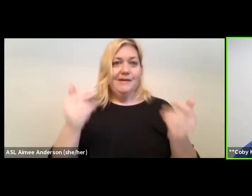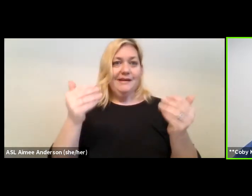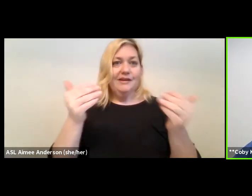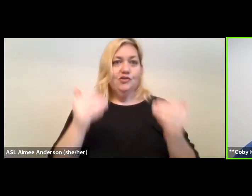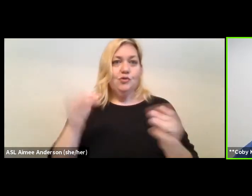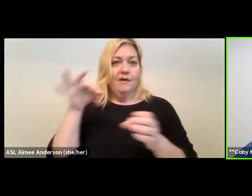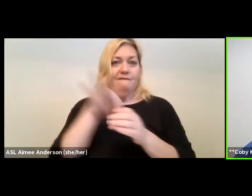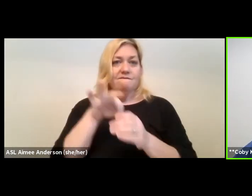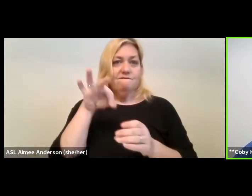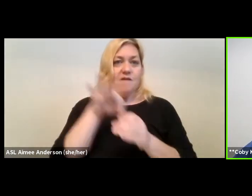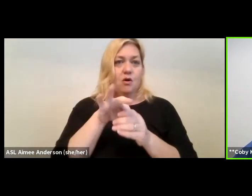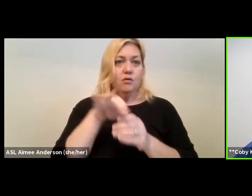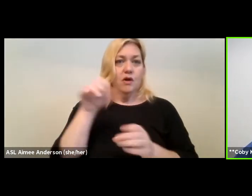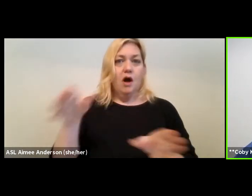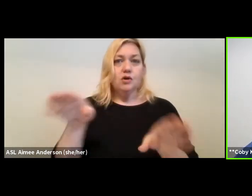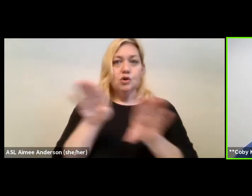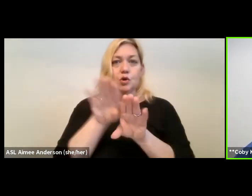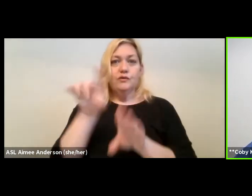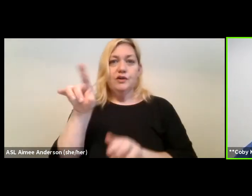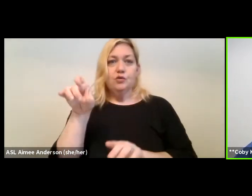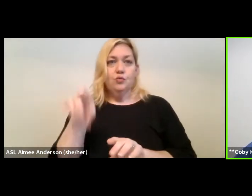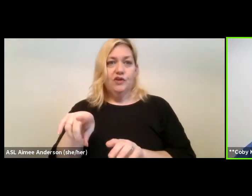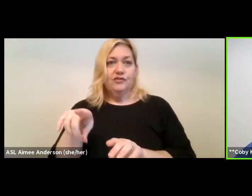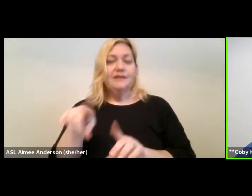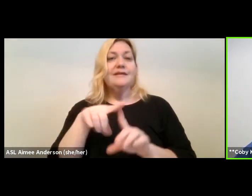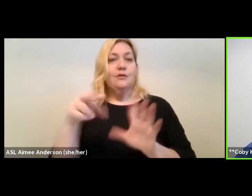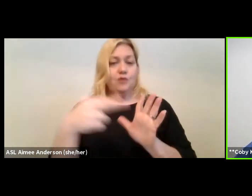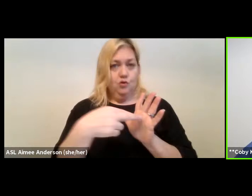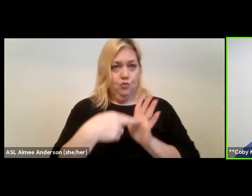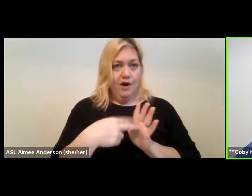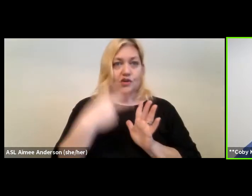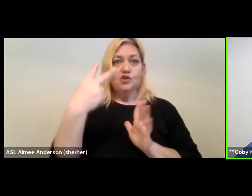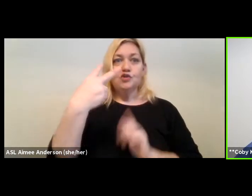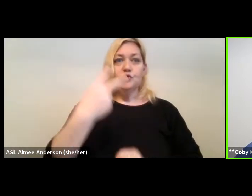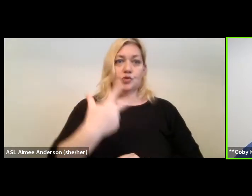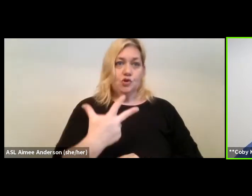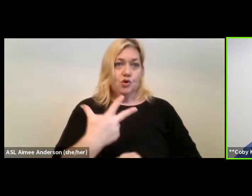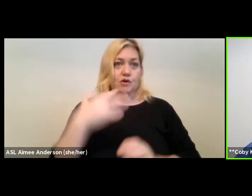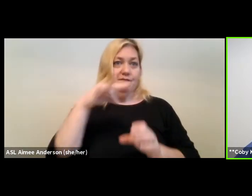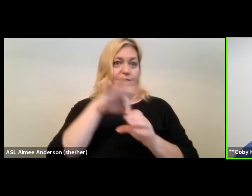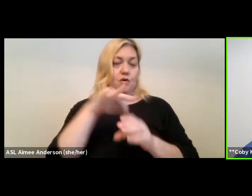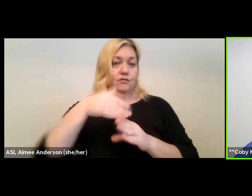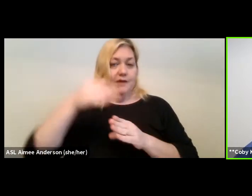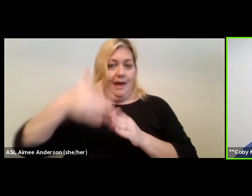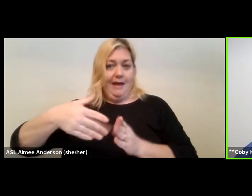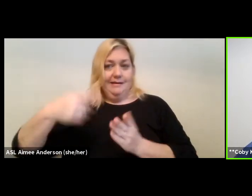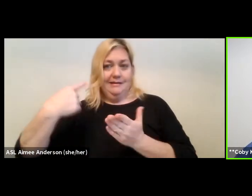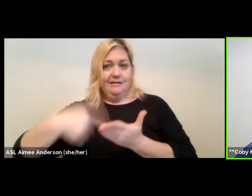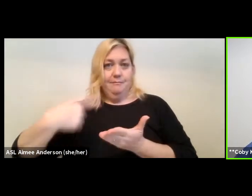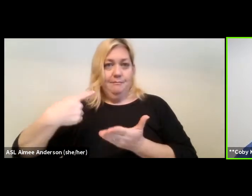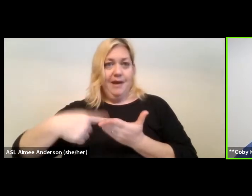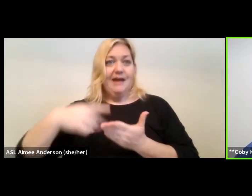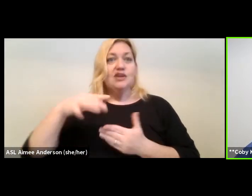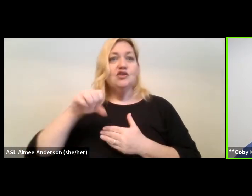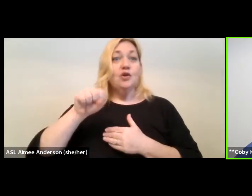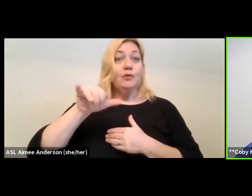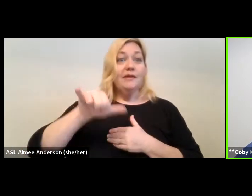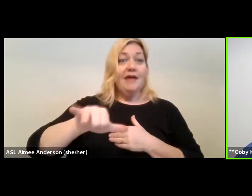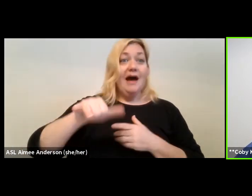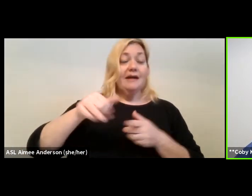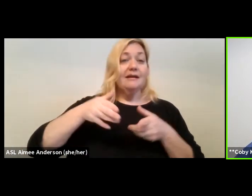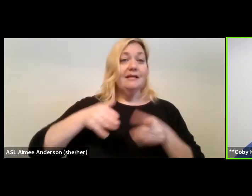vote on closing the question. It requires a 2/3 vote to end debate. So with that, let